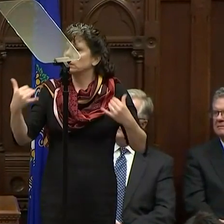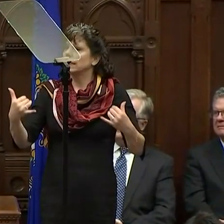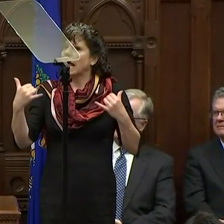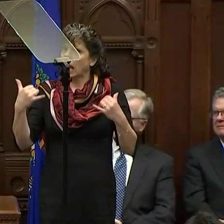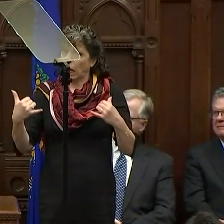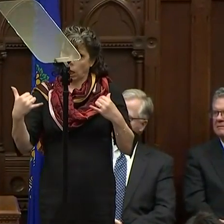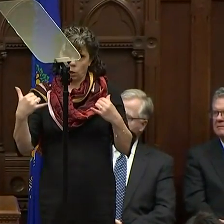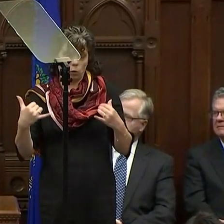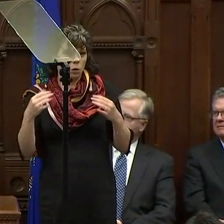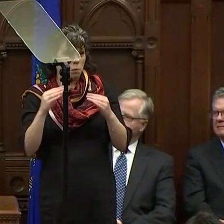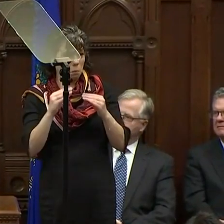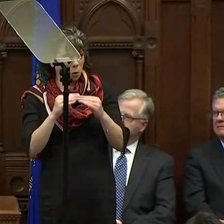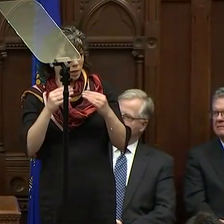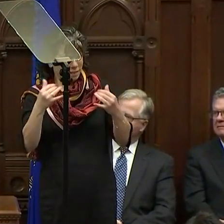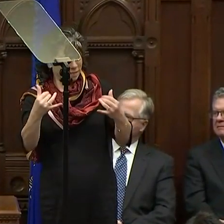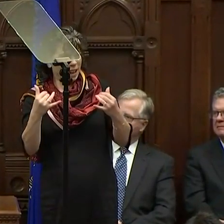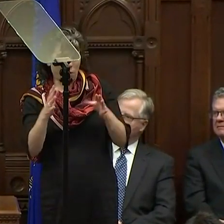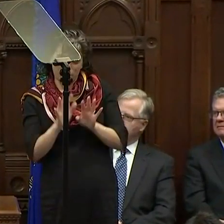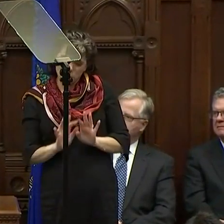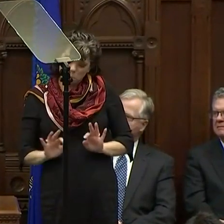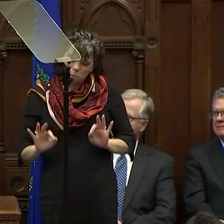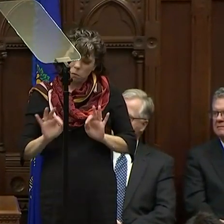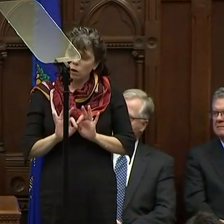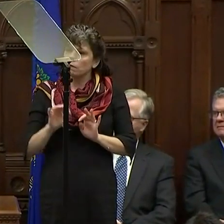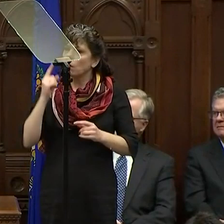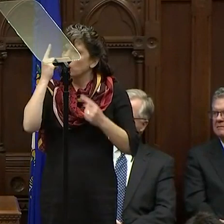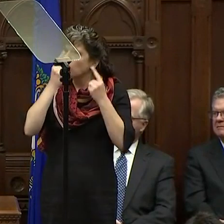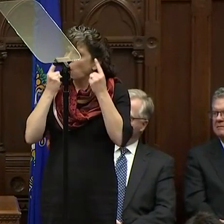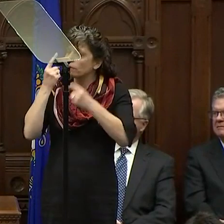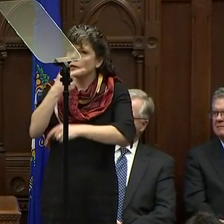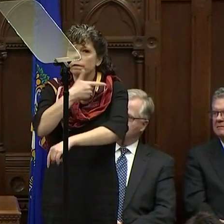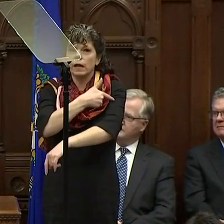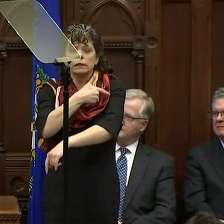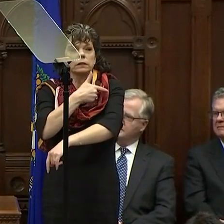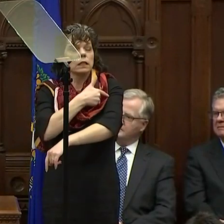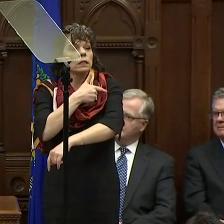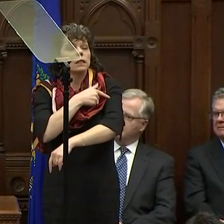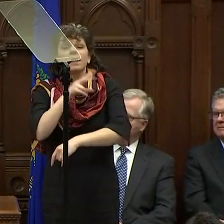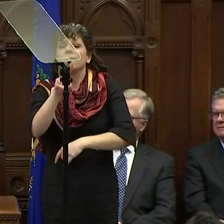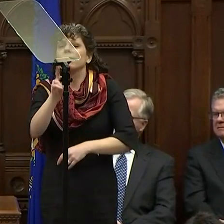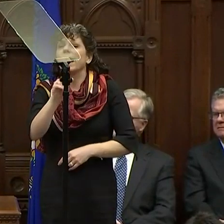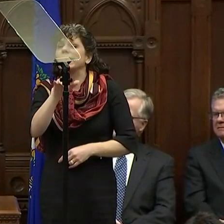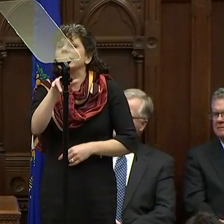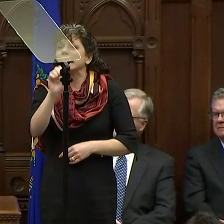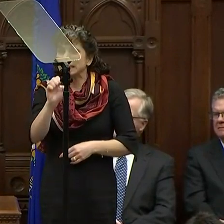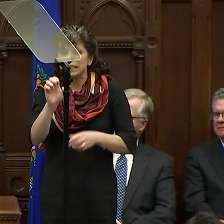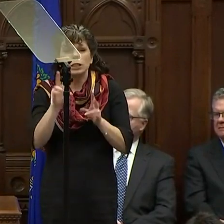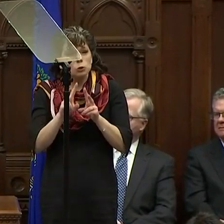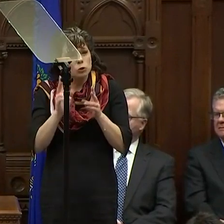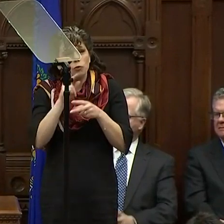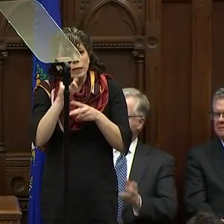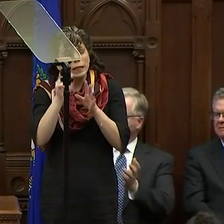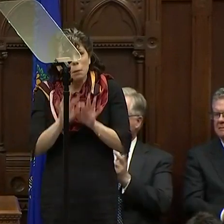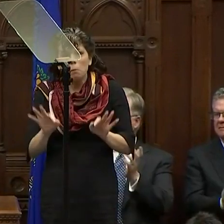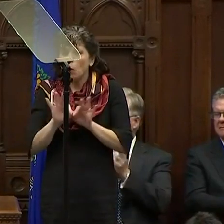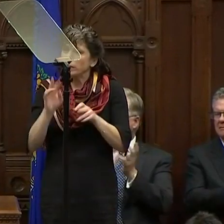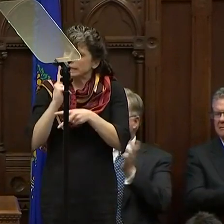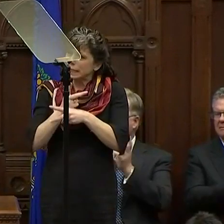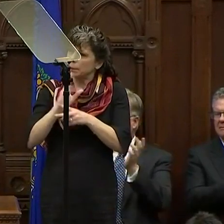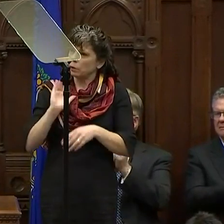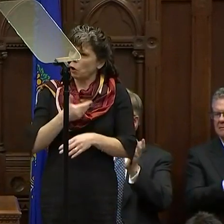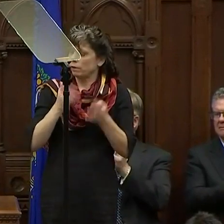ever is the time for a thoughtful vaccination program, which is so vital to keeping our families safe.